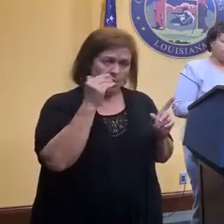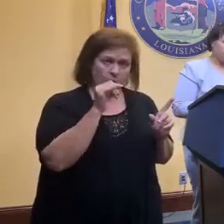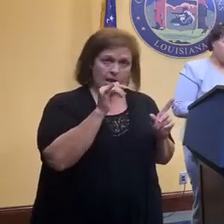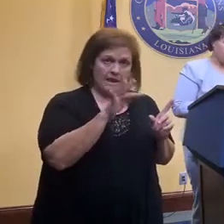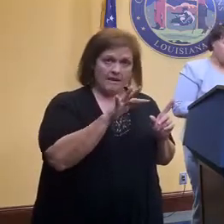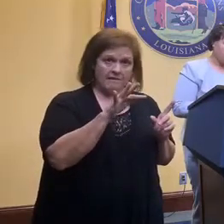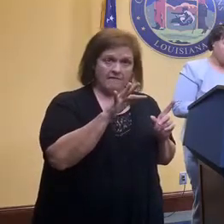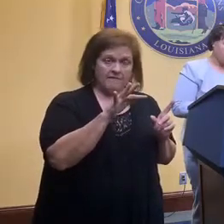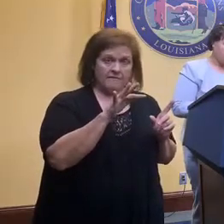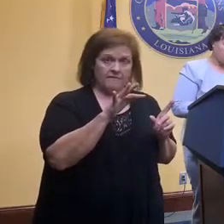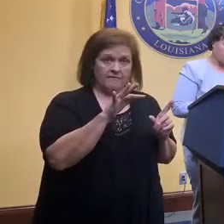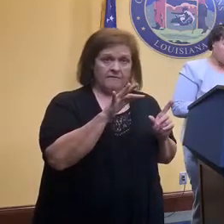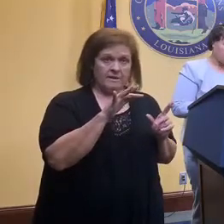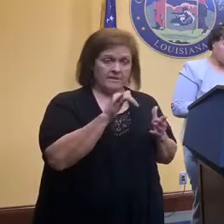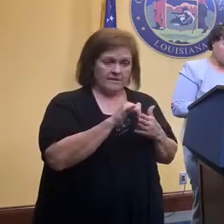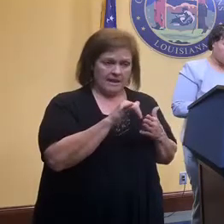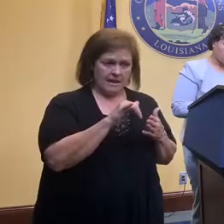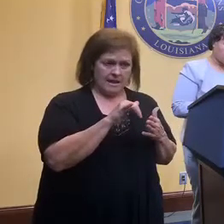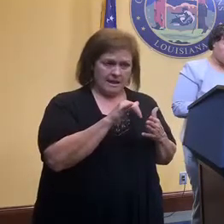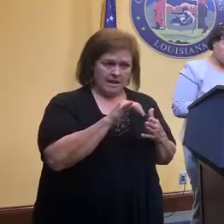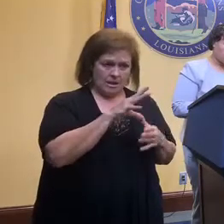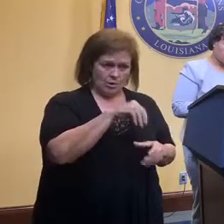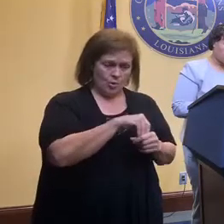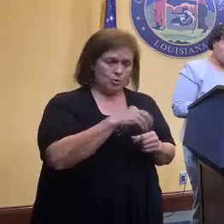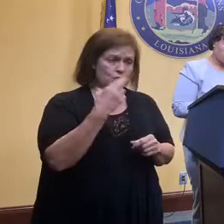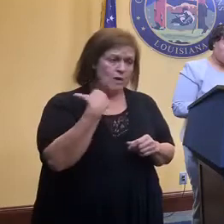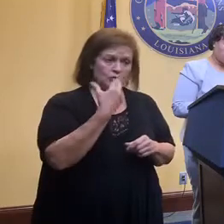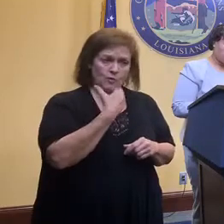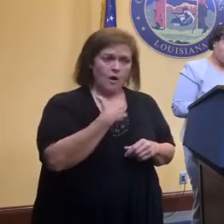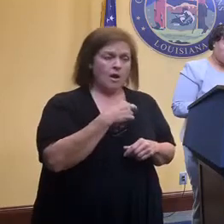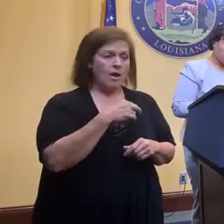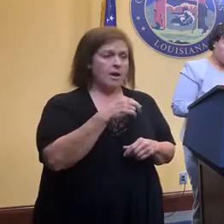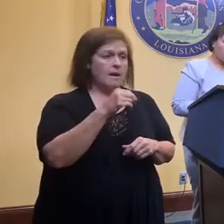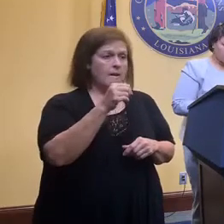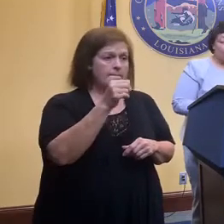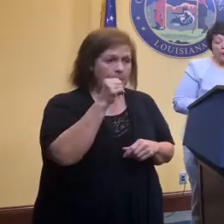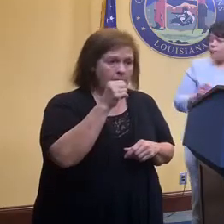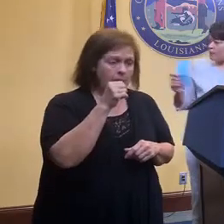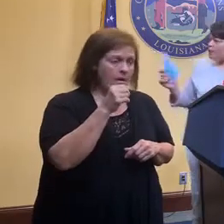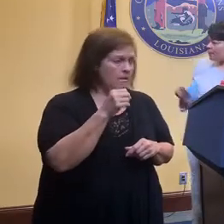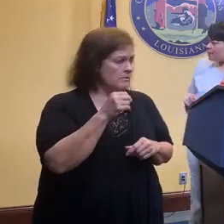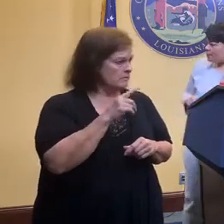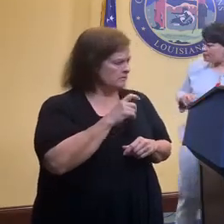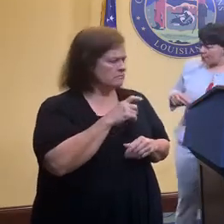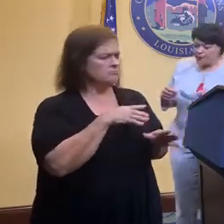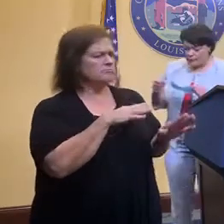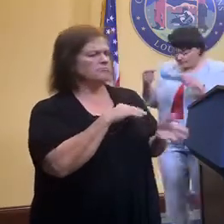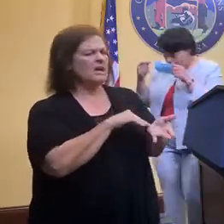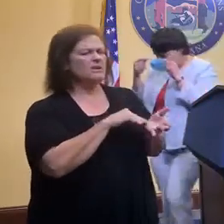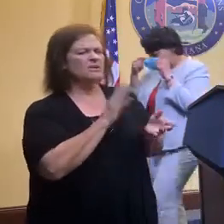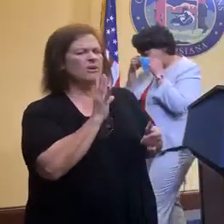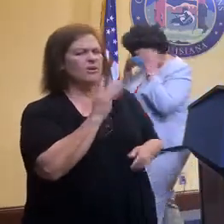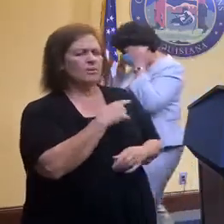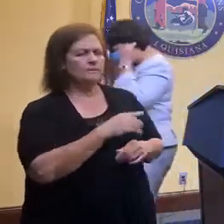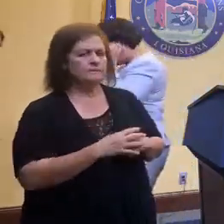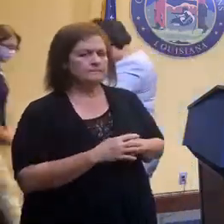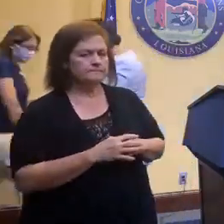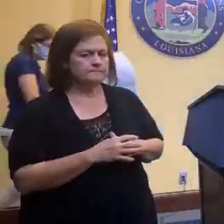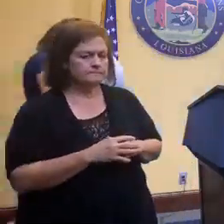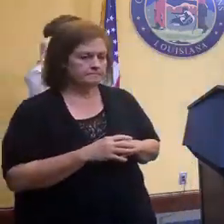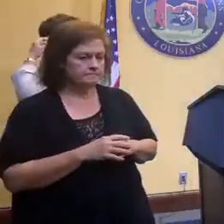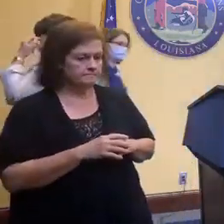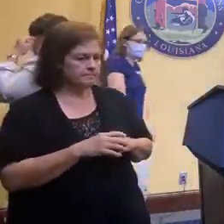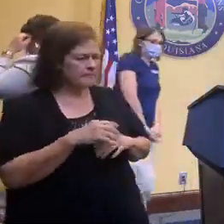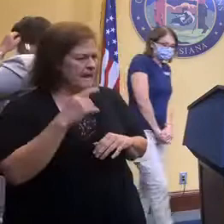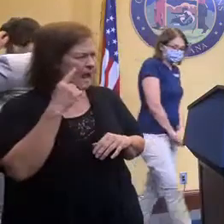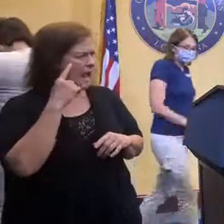of those numbers include restaurant employees and bar employees? Yeah. Hold on. Okay. Thank you.